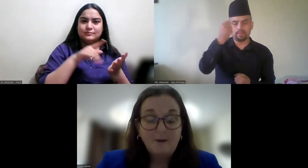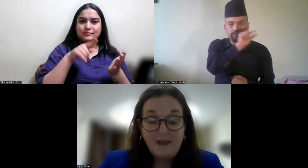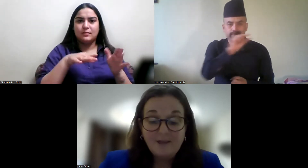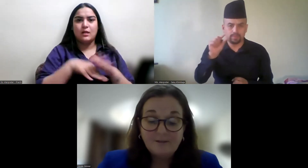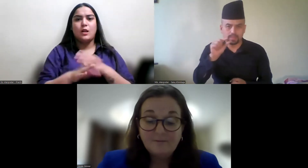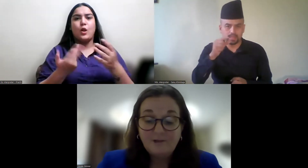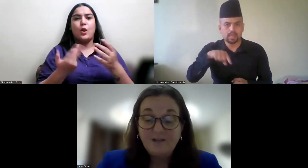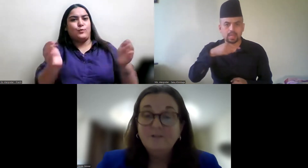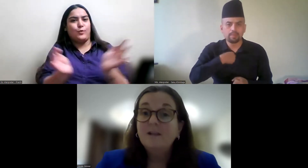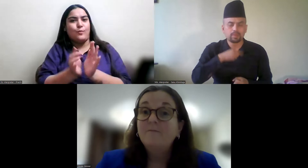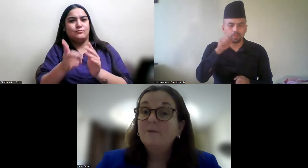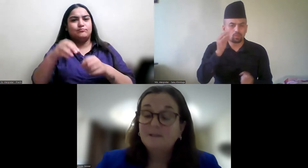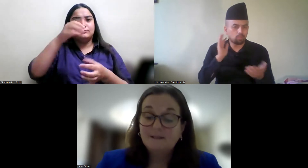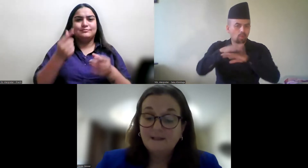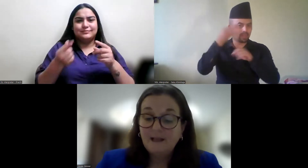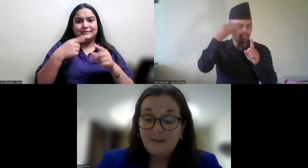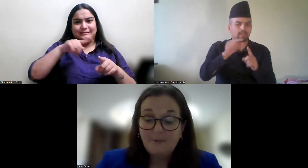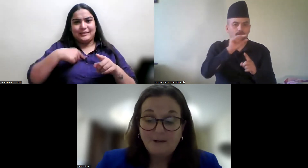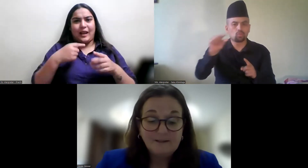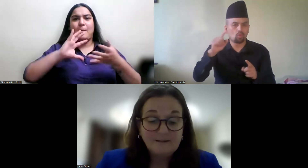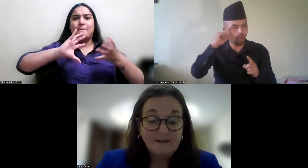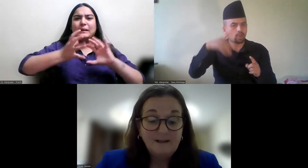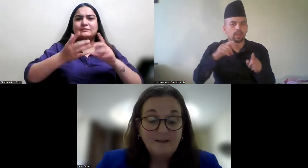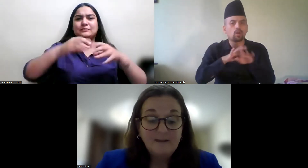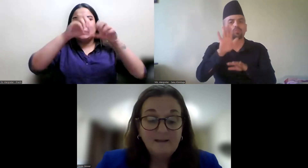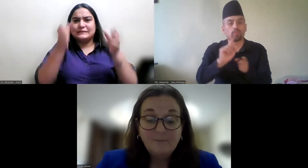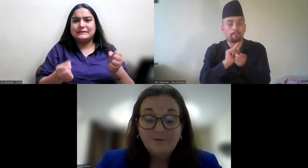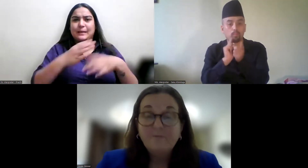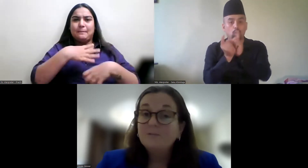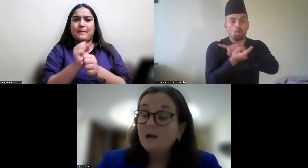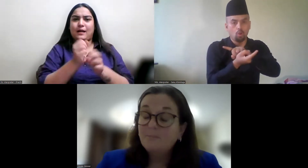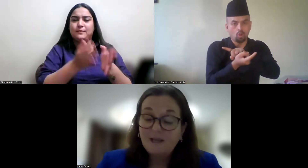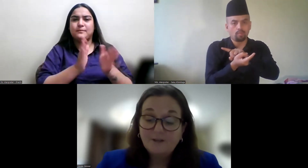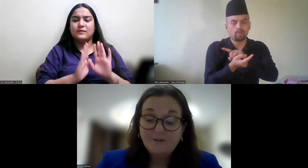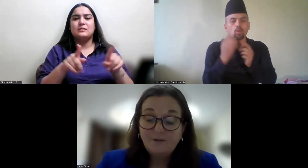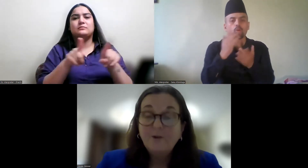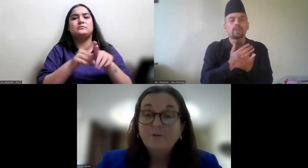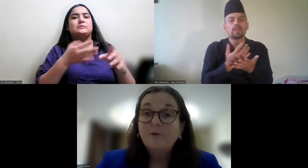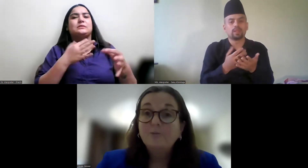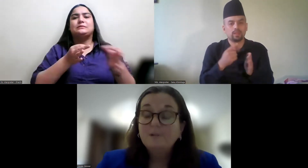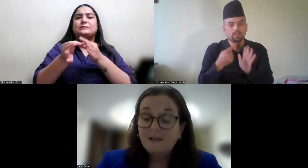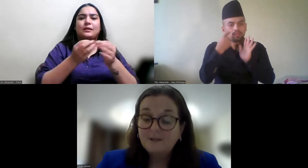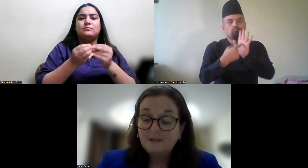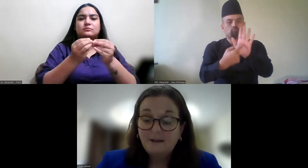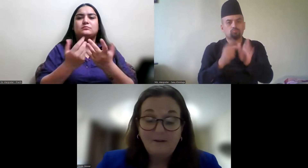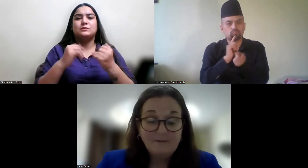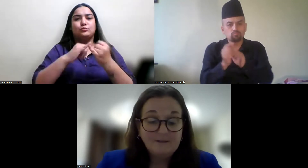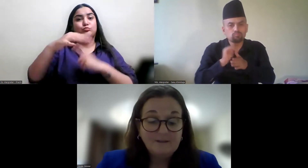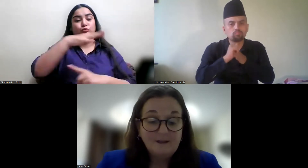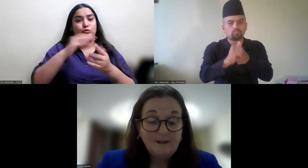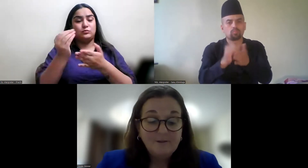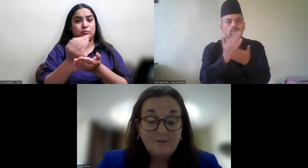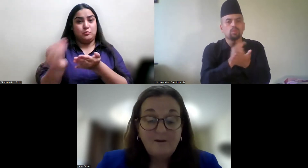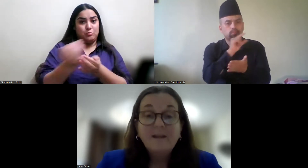they are the agents of change, influencers, and collaborators. The examples are from child protection, social protection, and